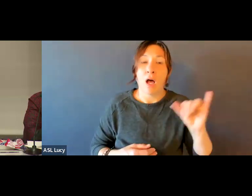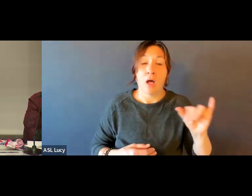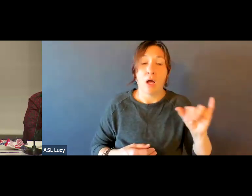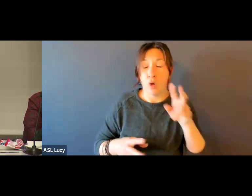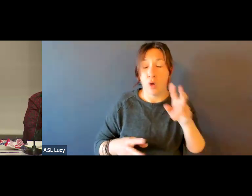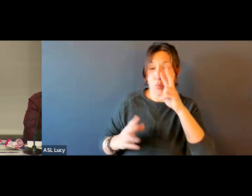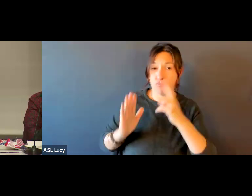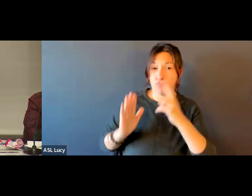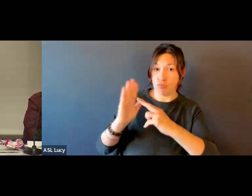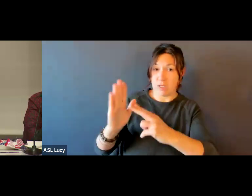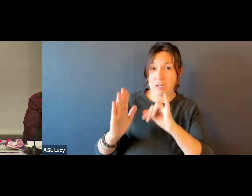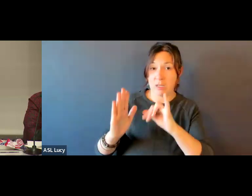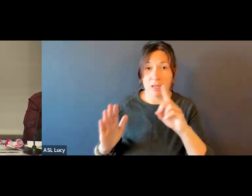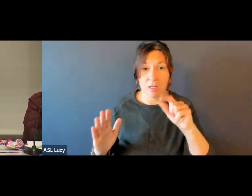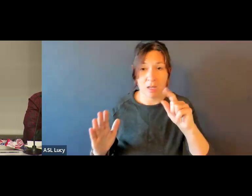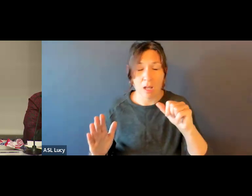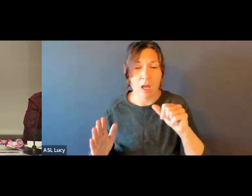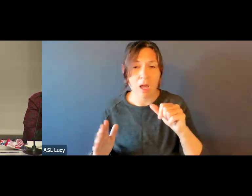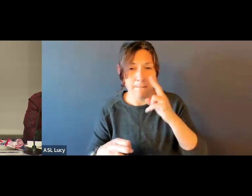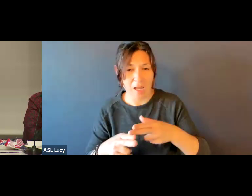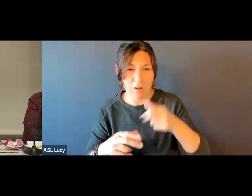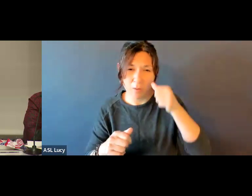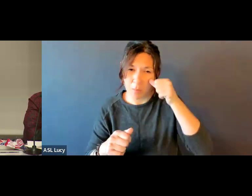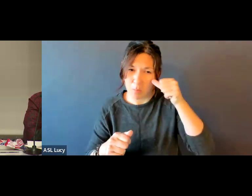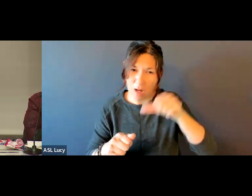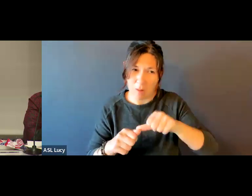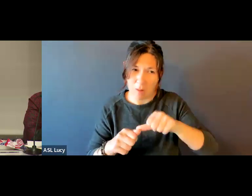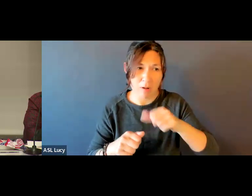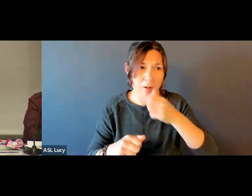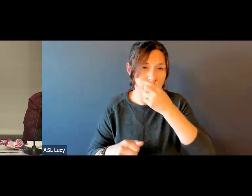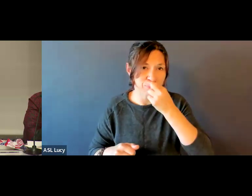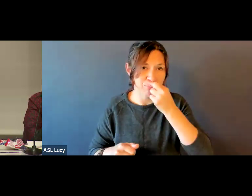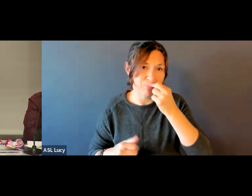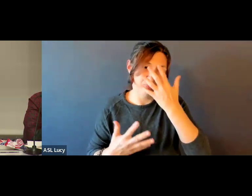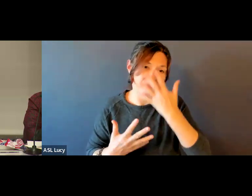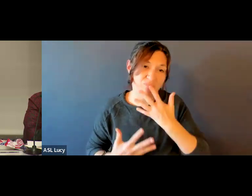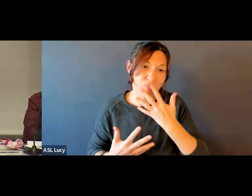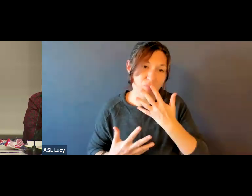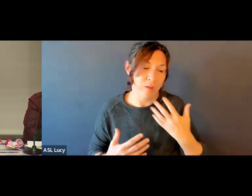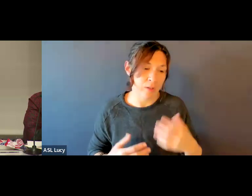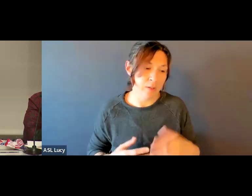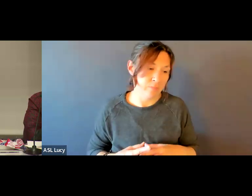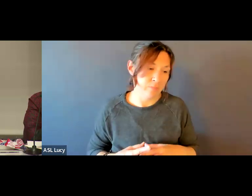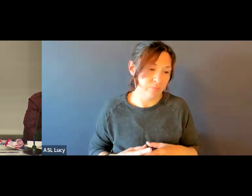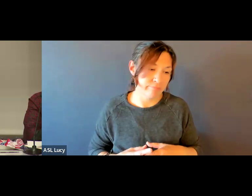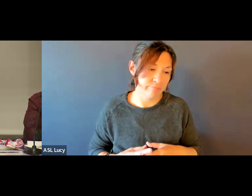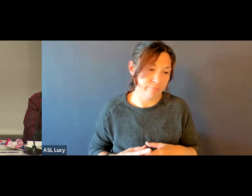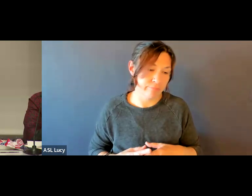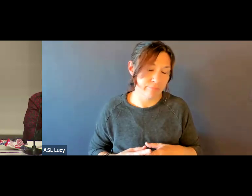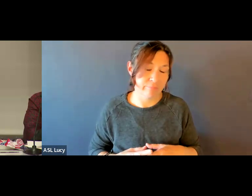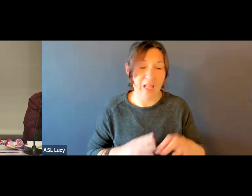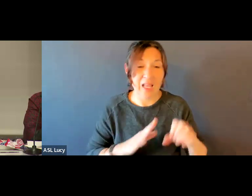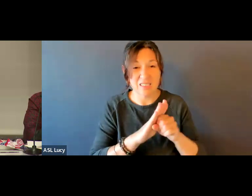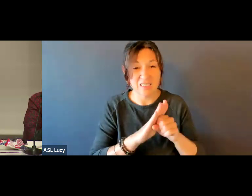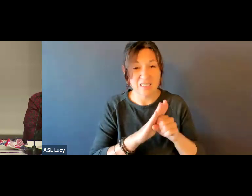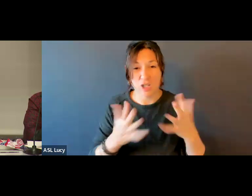data, to remember that currently, unfortunately, and this has been something the state has raised to us,